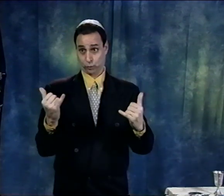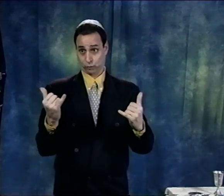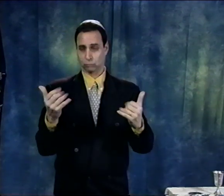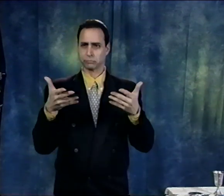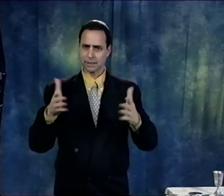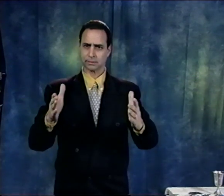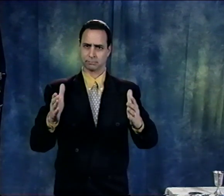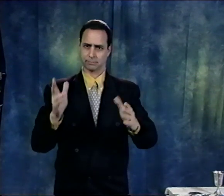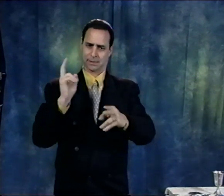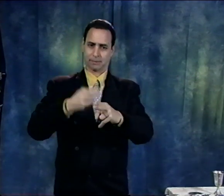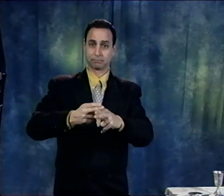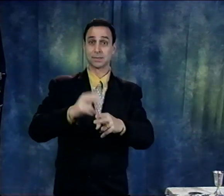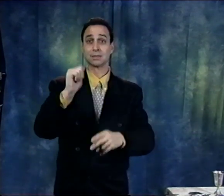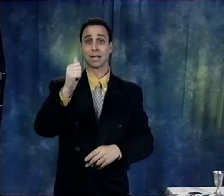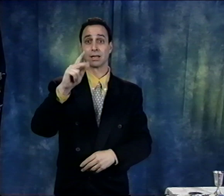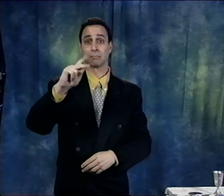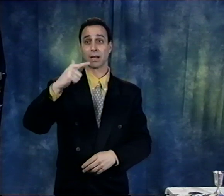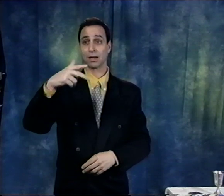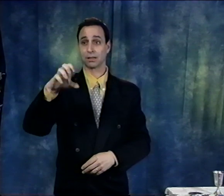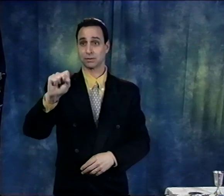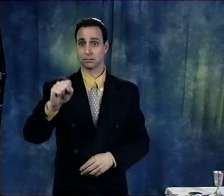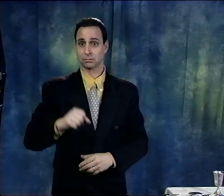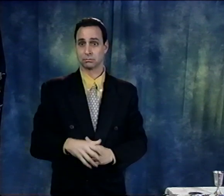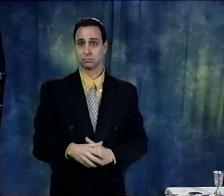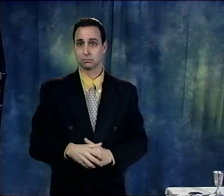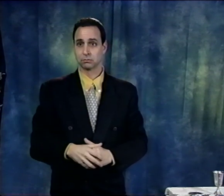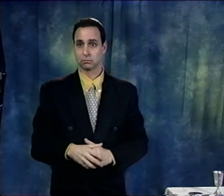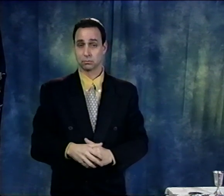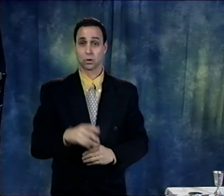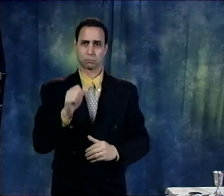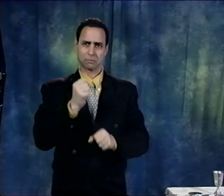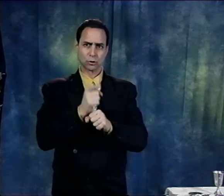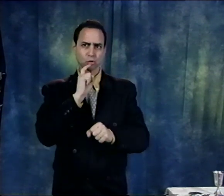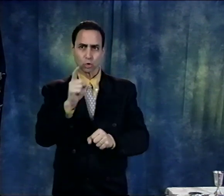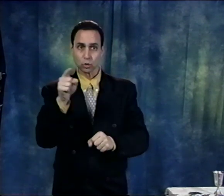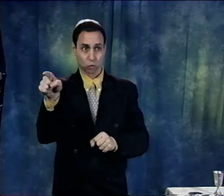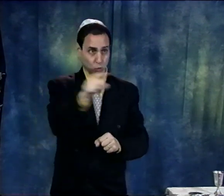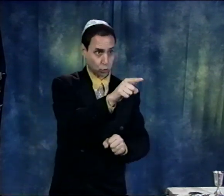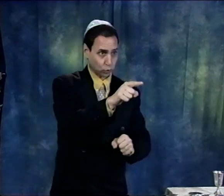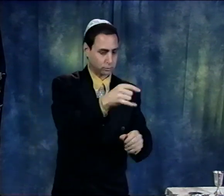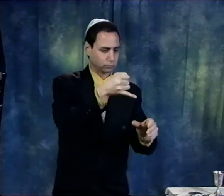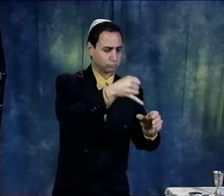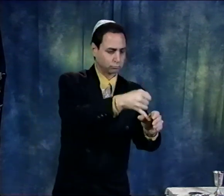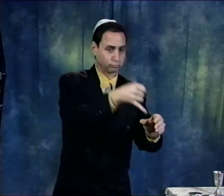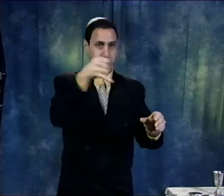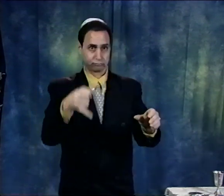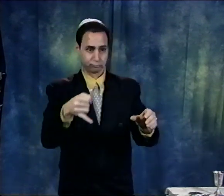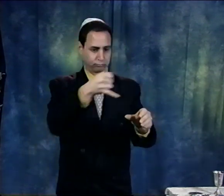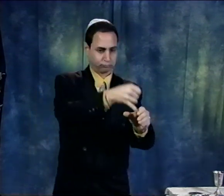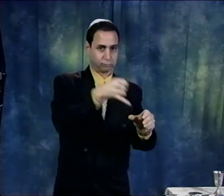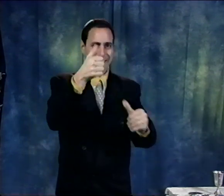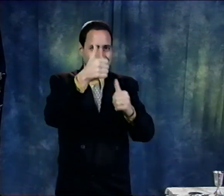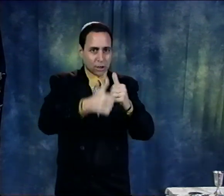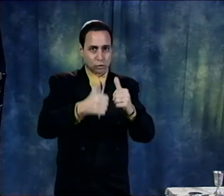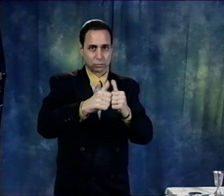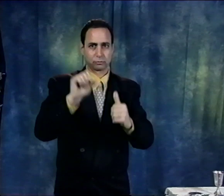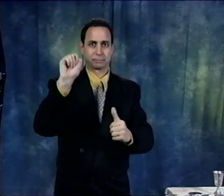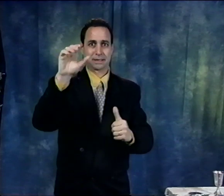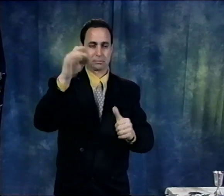now, we're going to name the 10 plagues. And make sure when you dip your finger in the wine,